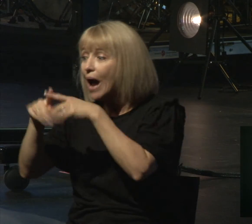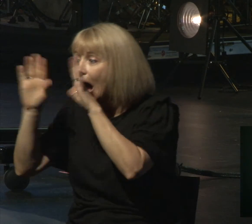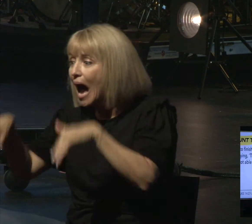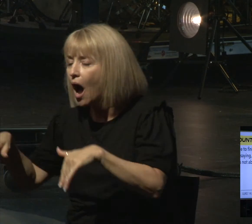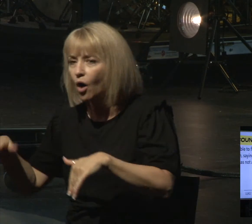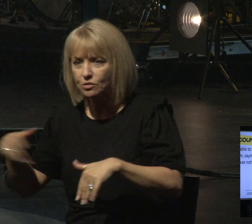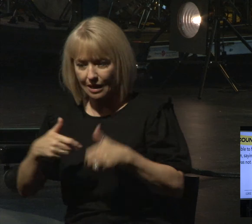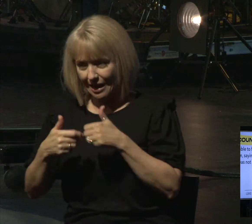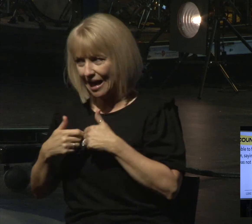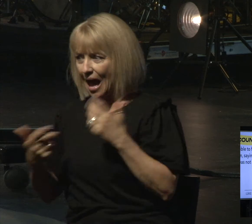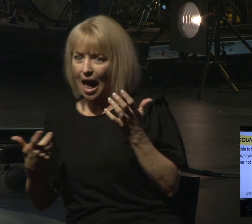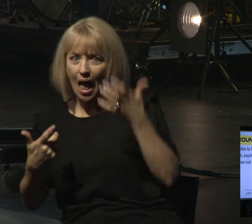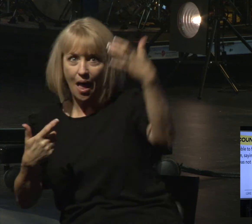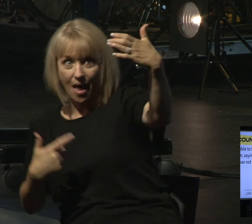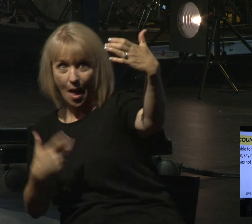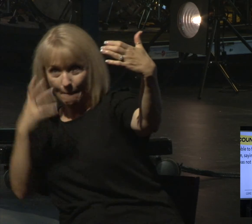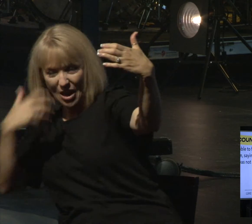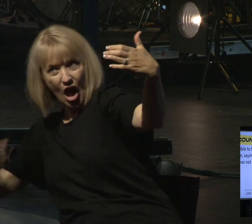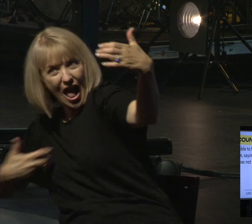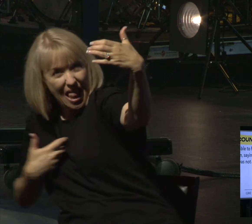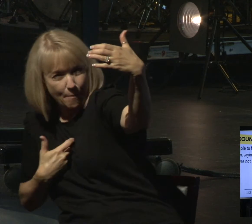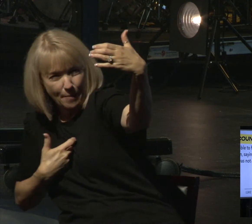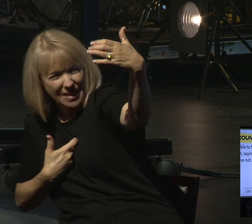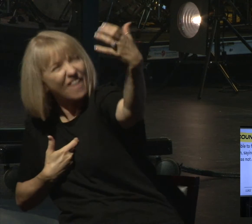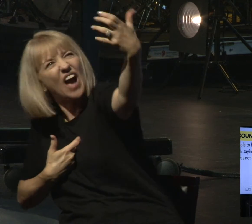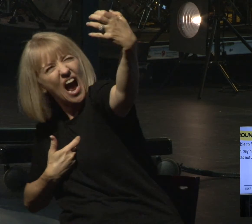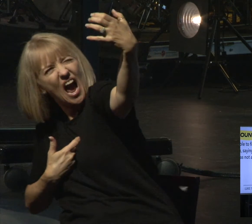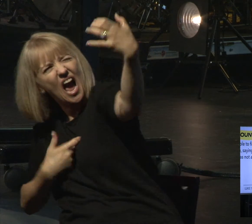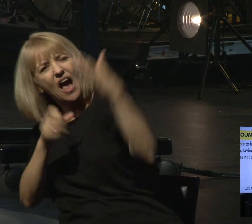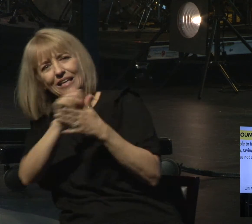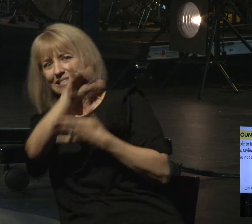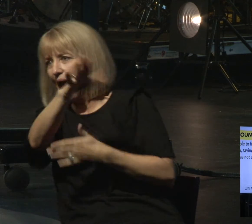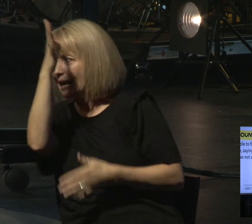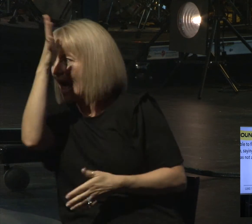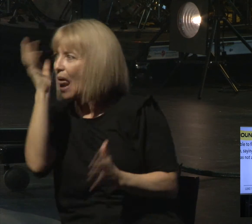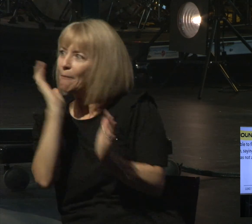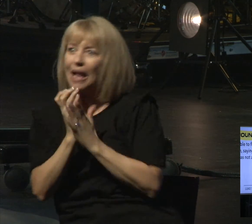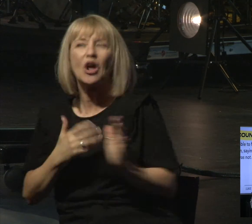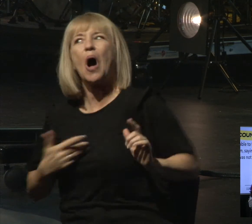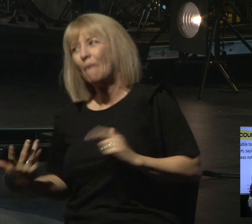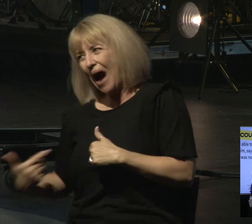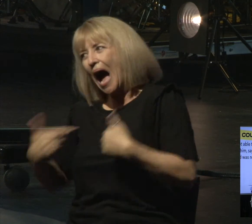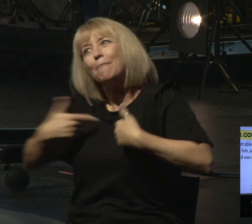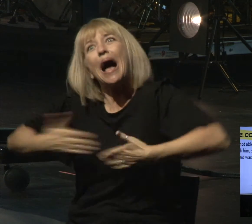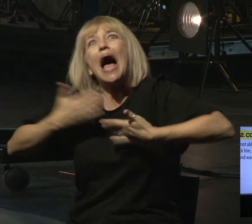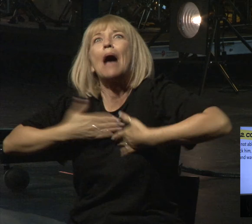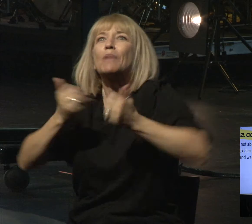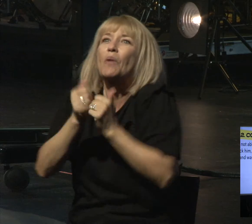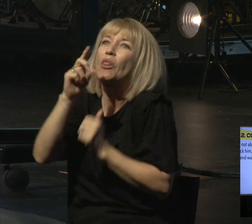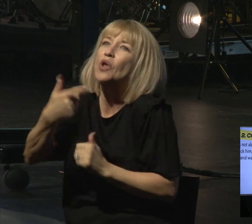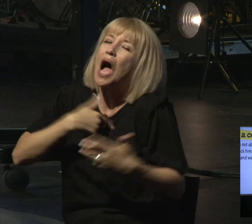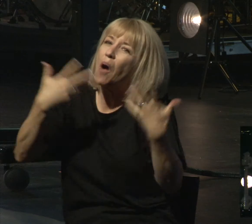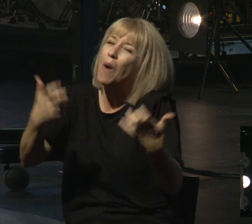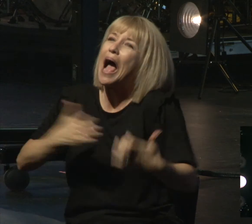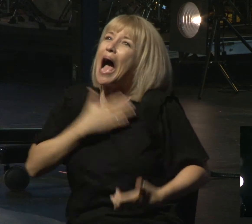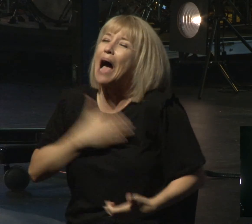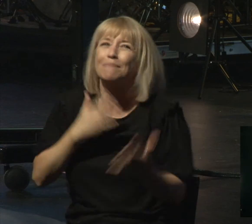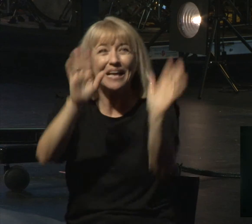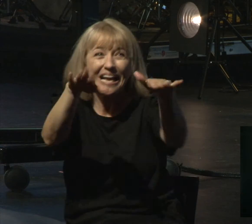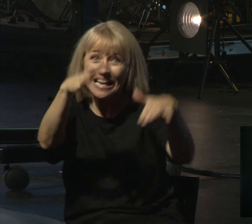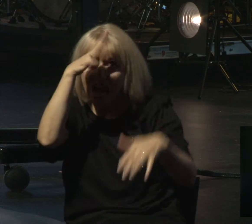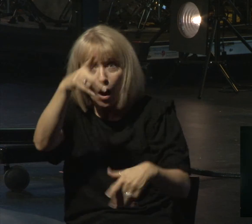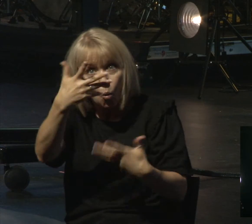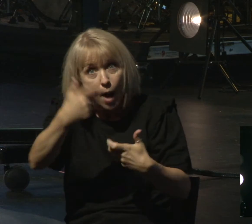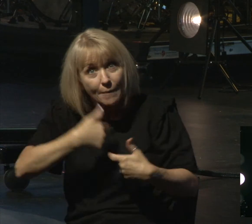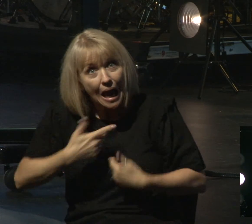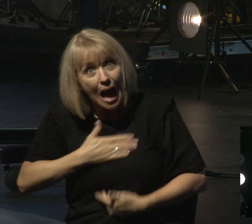send me text messages of her cuddling with the dog. Look how happy I am, Dad. Don't you want me to be happy? I'm like, I want us to be happy, but